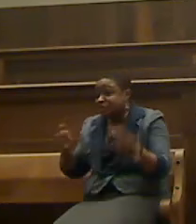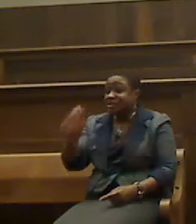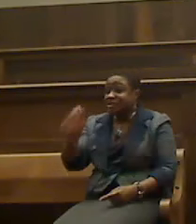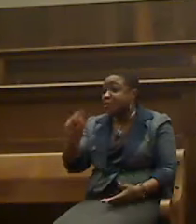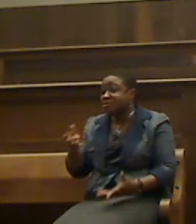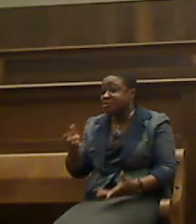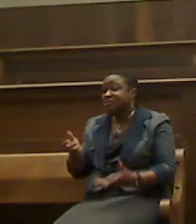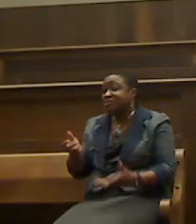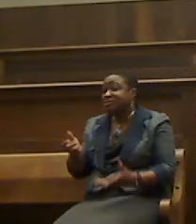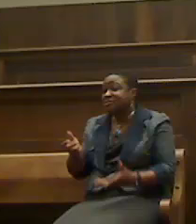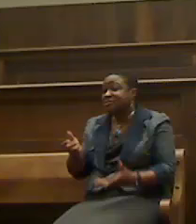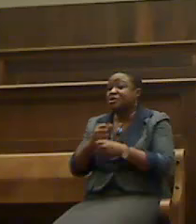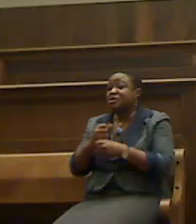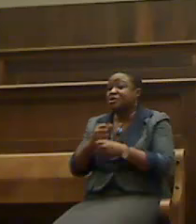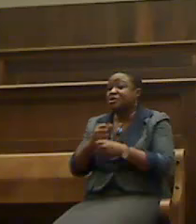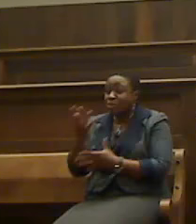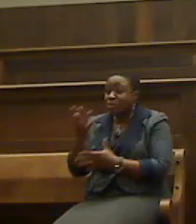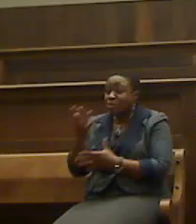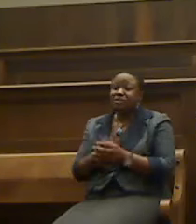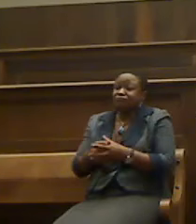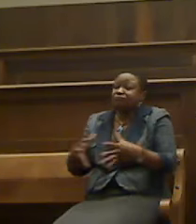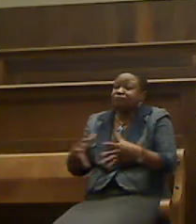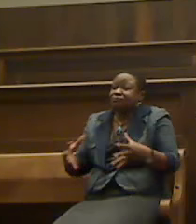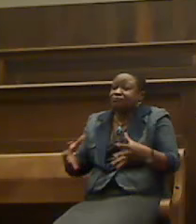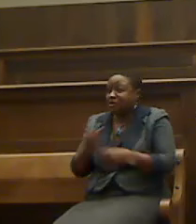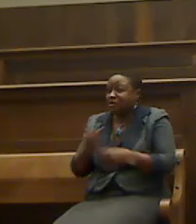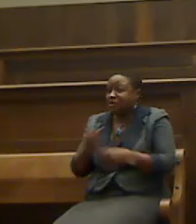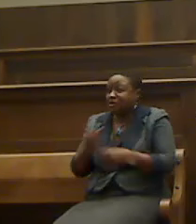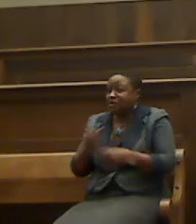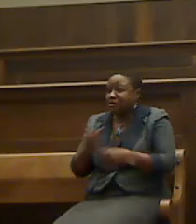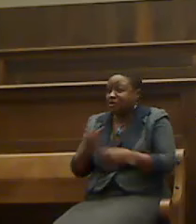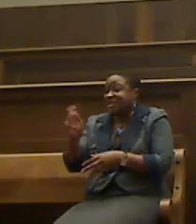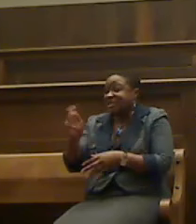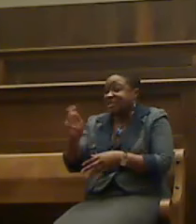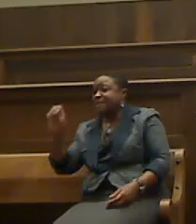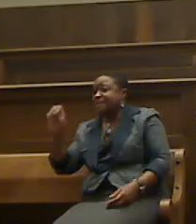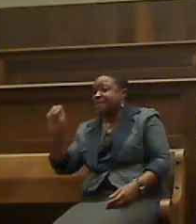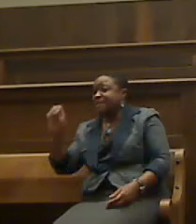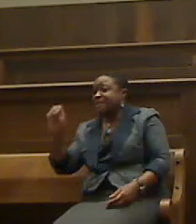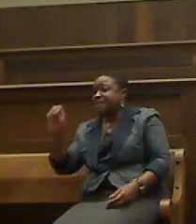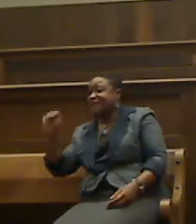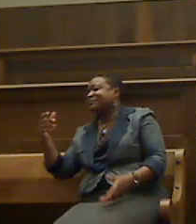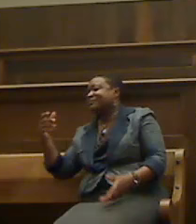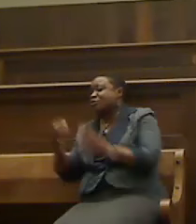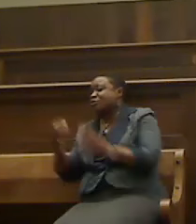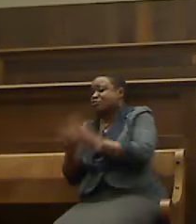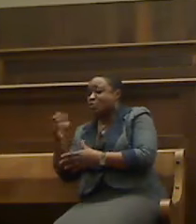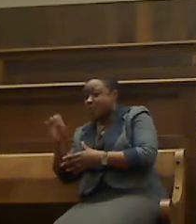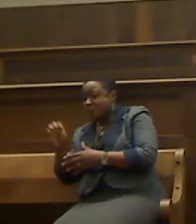cell growth and promote cancer, just like the bovine growth hormone, the IGF-1.